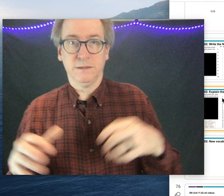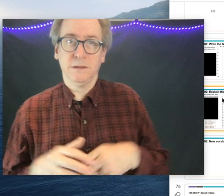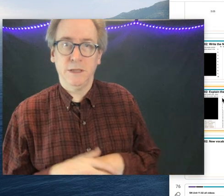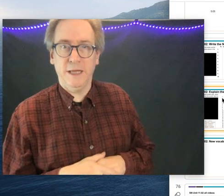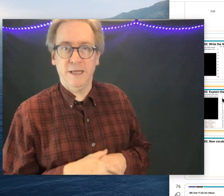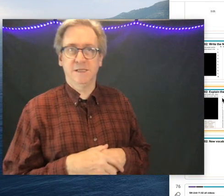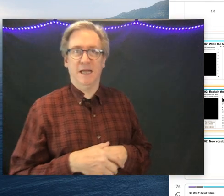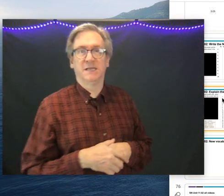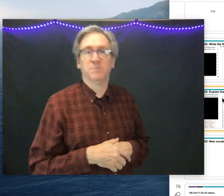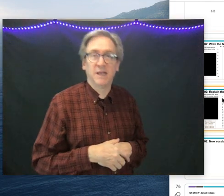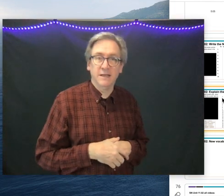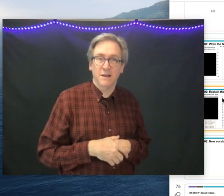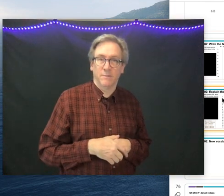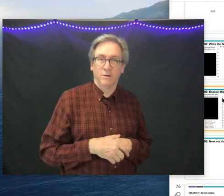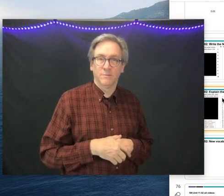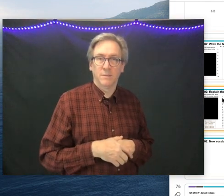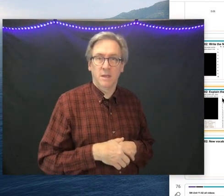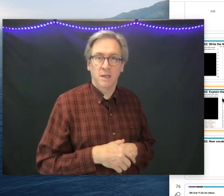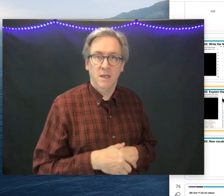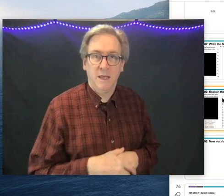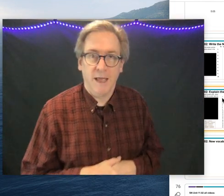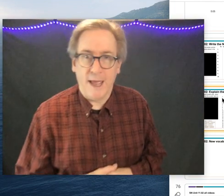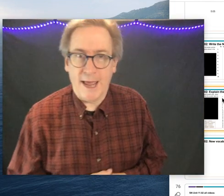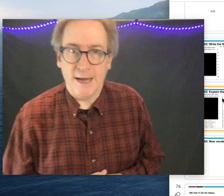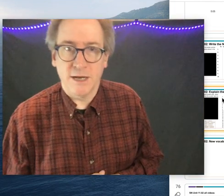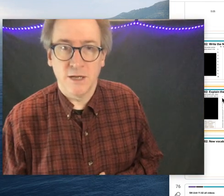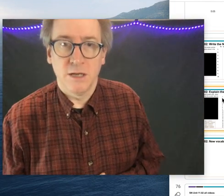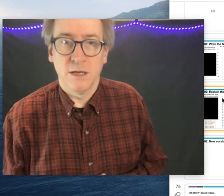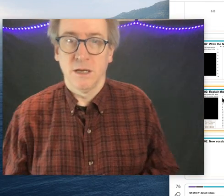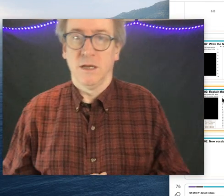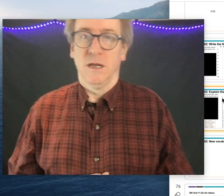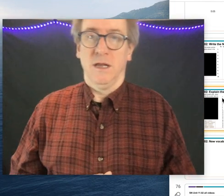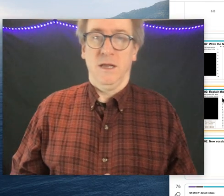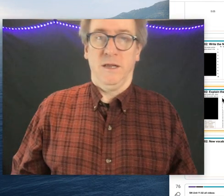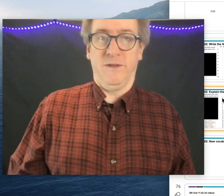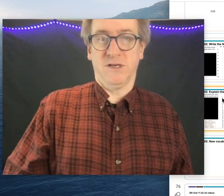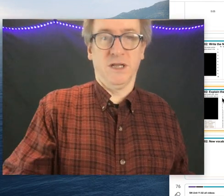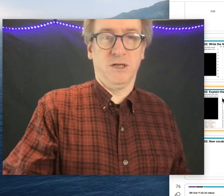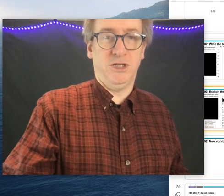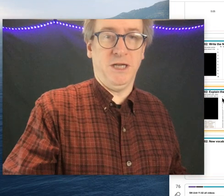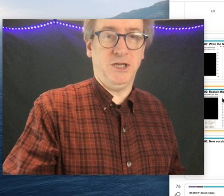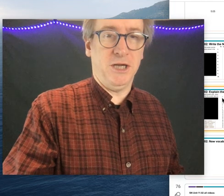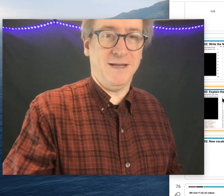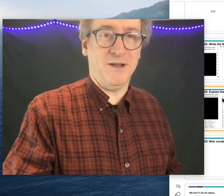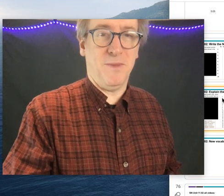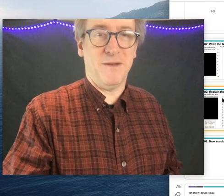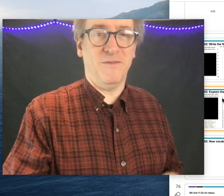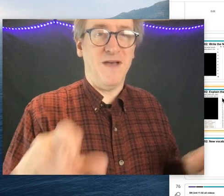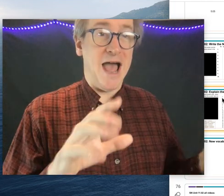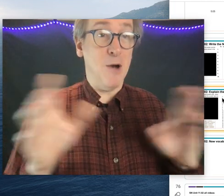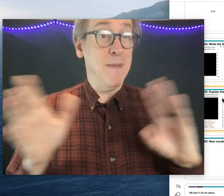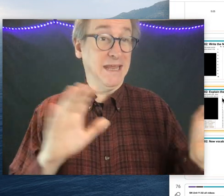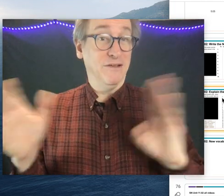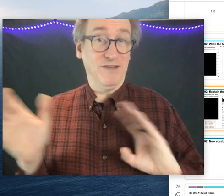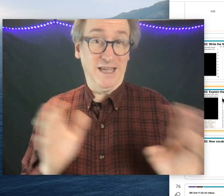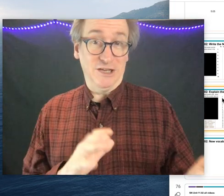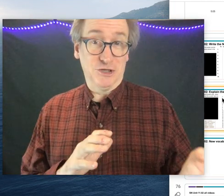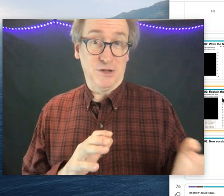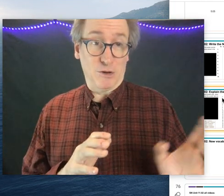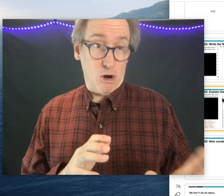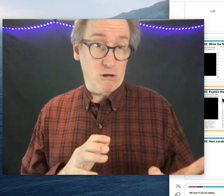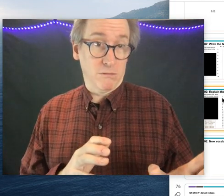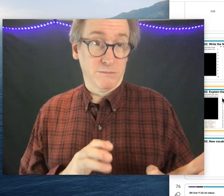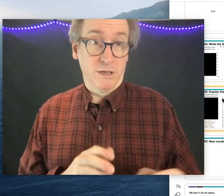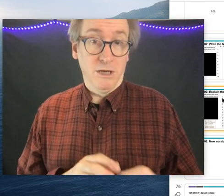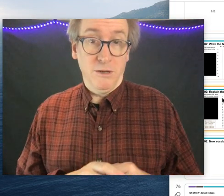worksheet is explain the number. And there's a little cheat sheet down at the bottom of how many of each